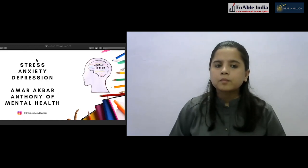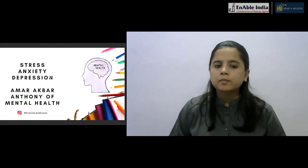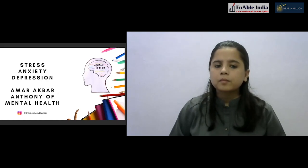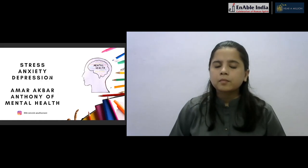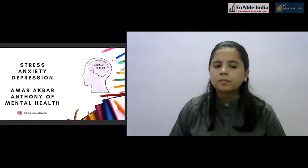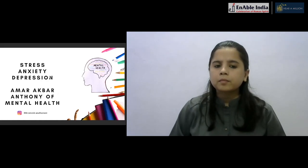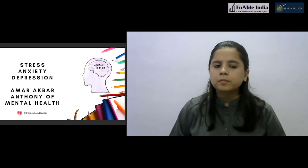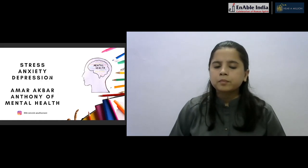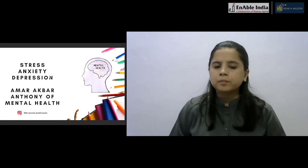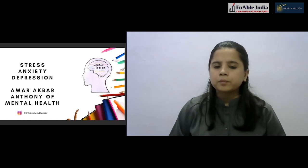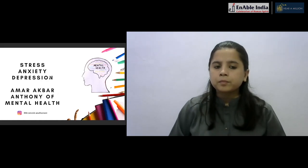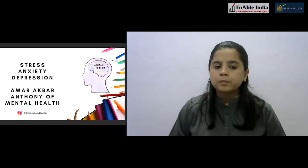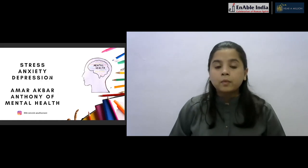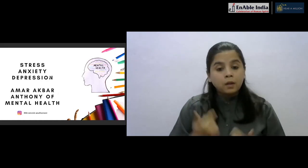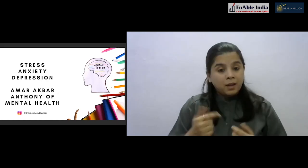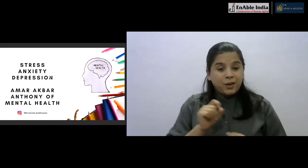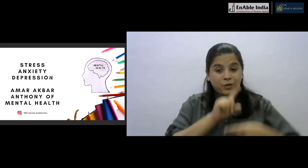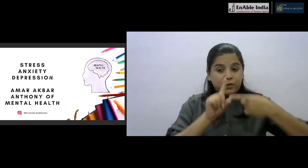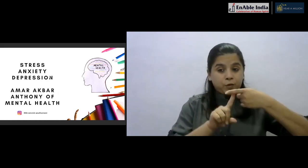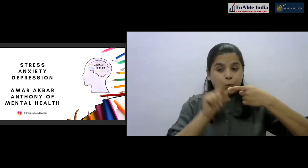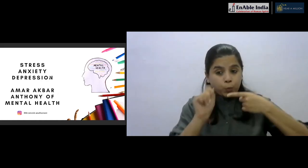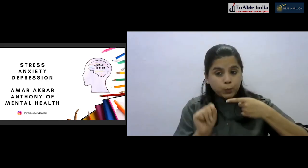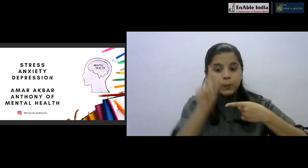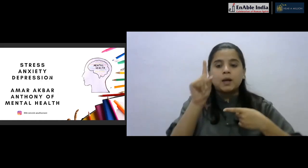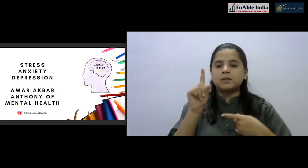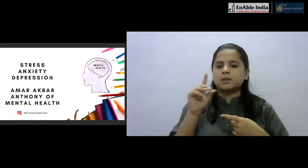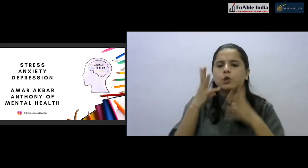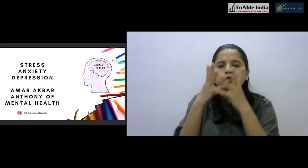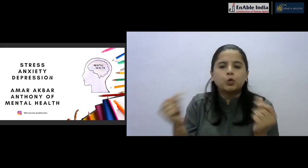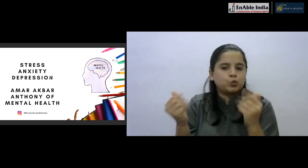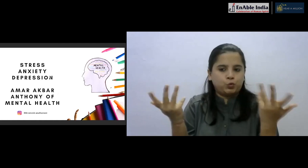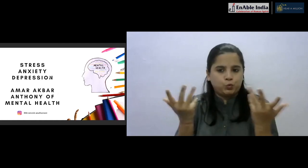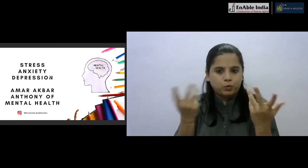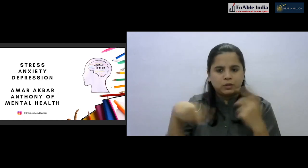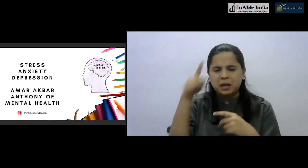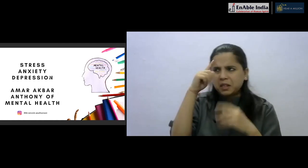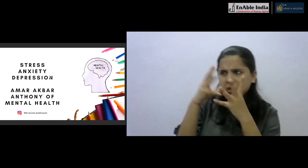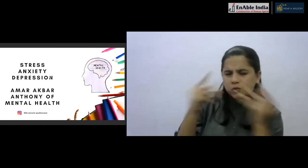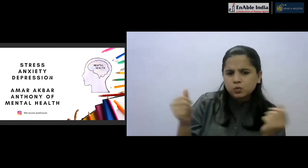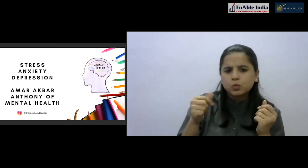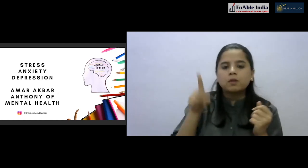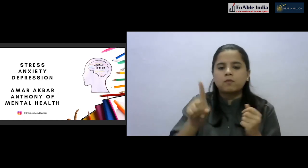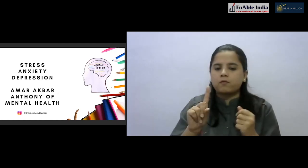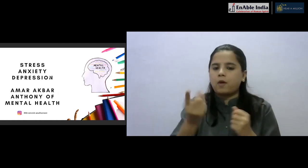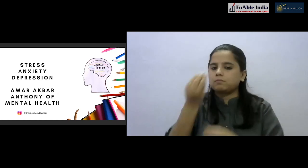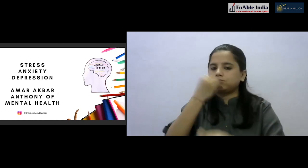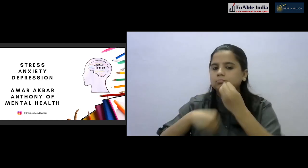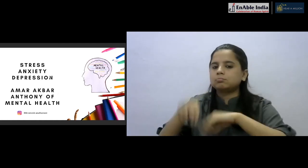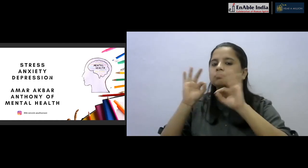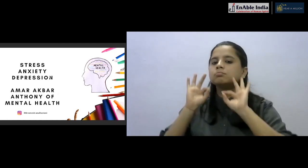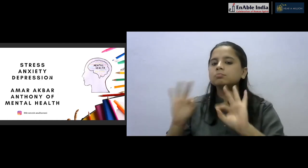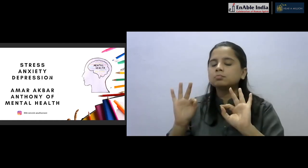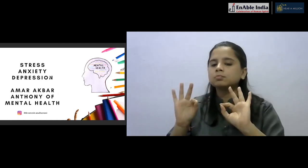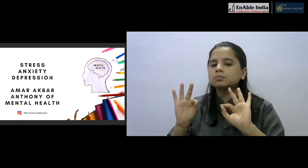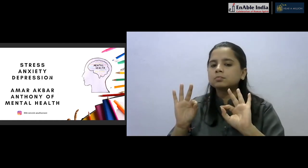and okay, the first and foremost solution would be to fix your nutrition, and in that